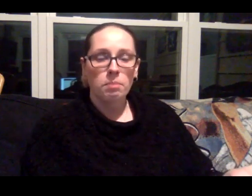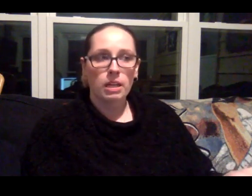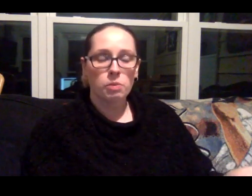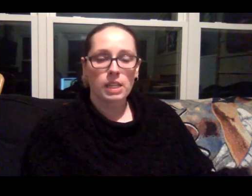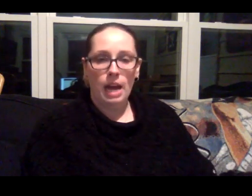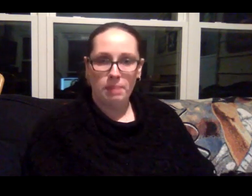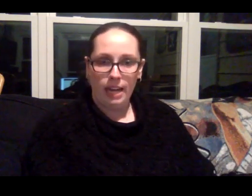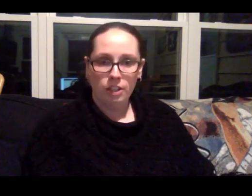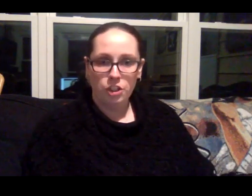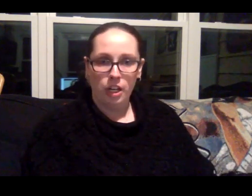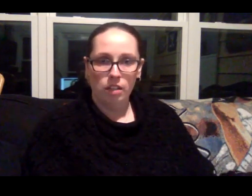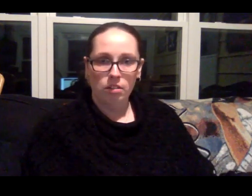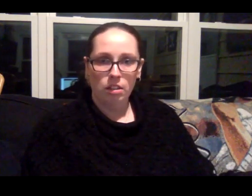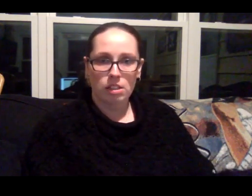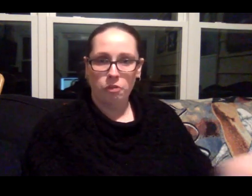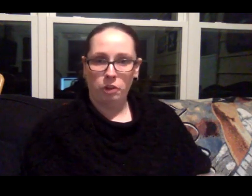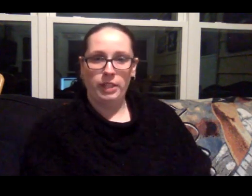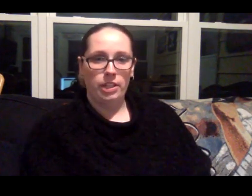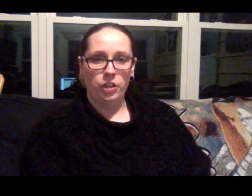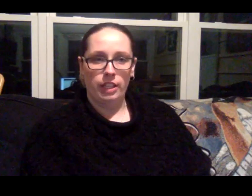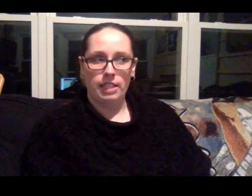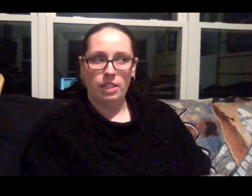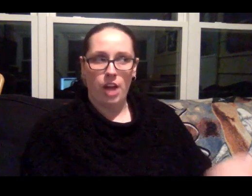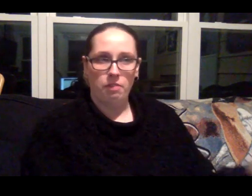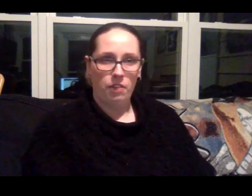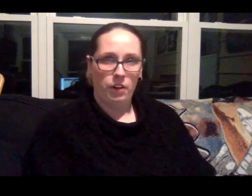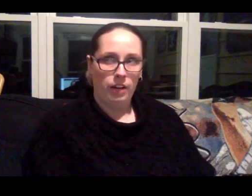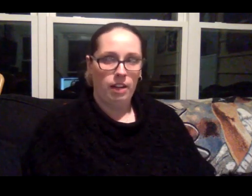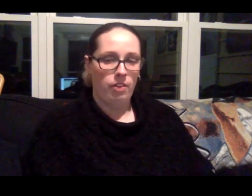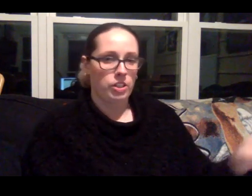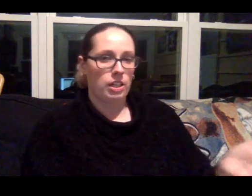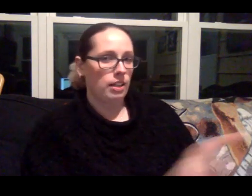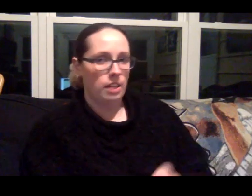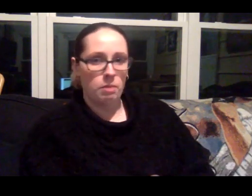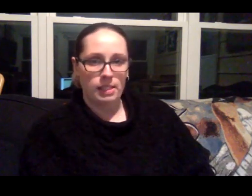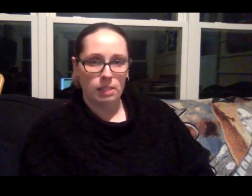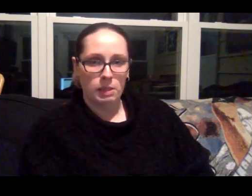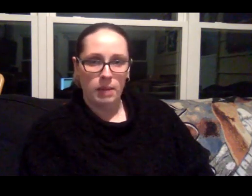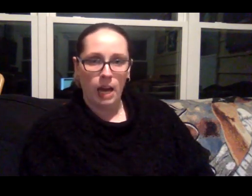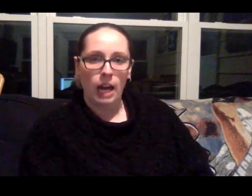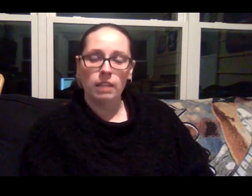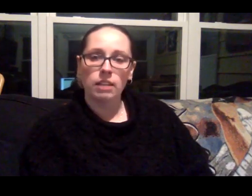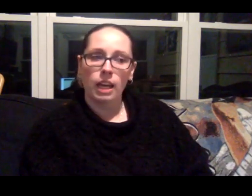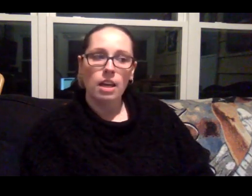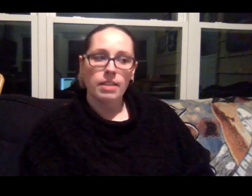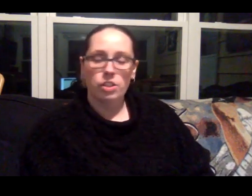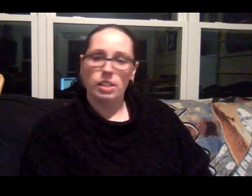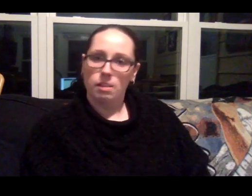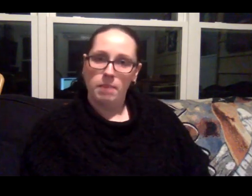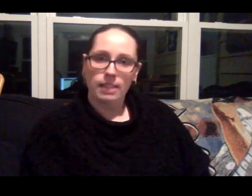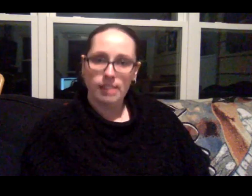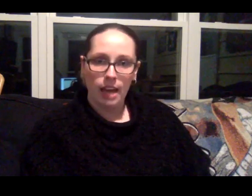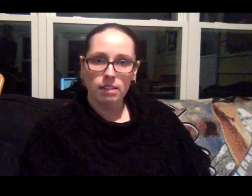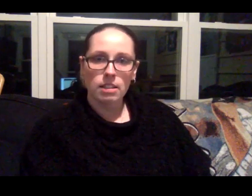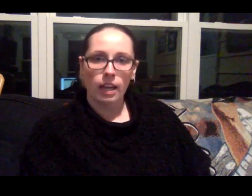because what's going to happen next year is the fourth grade teacher going to teach half of third grade and then they're just six months behind. Like, that just